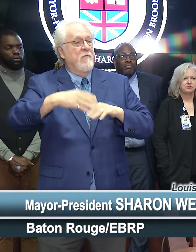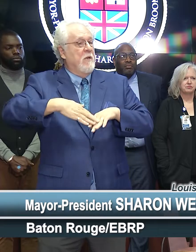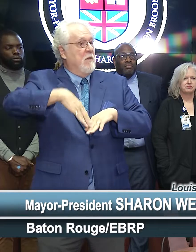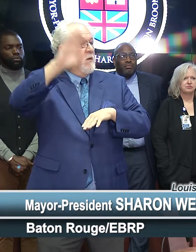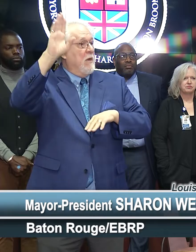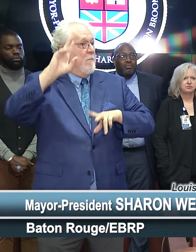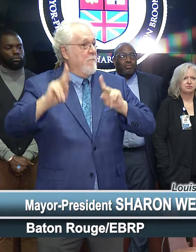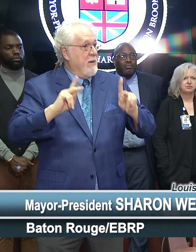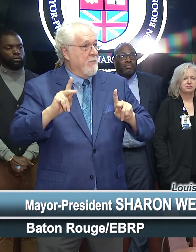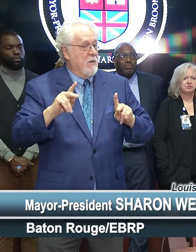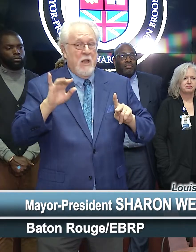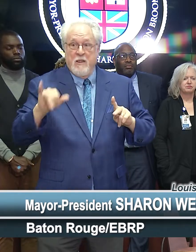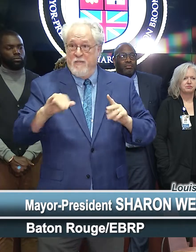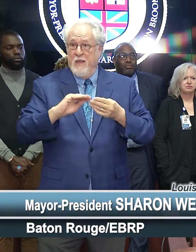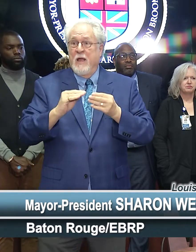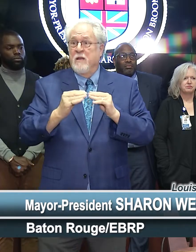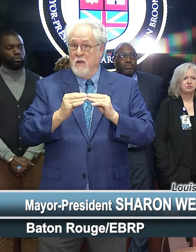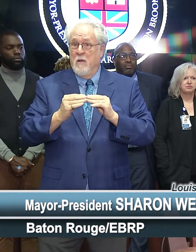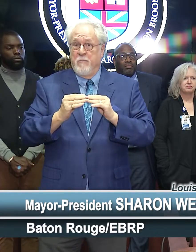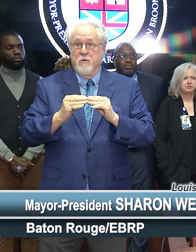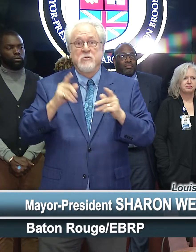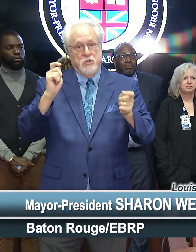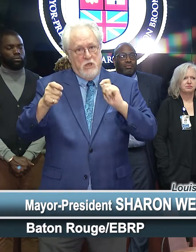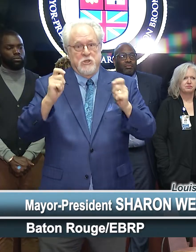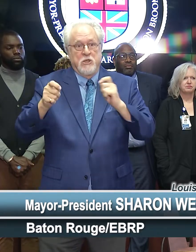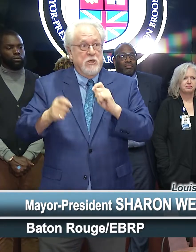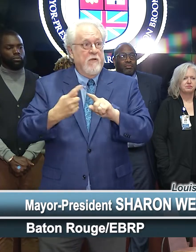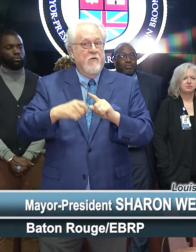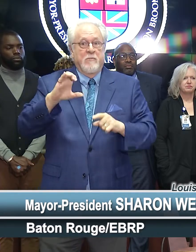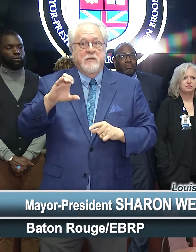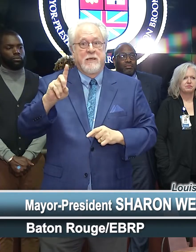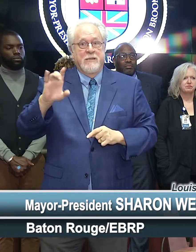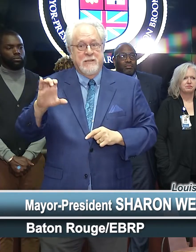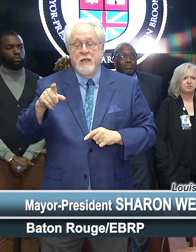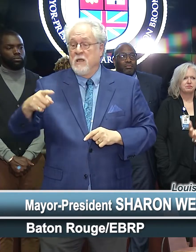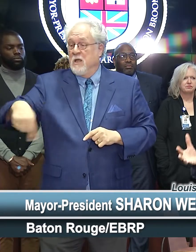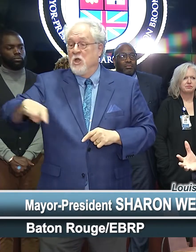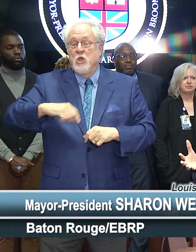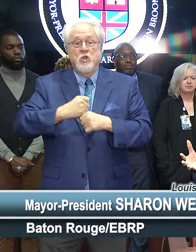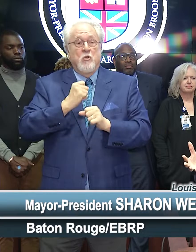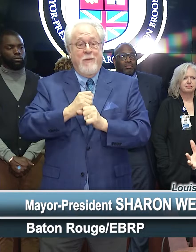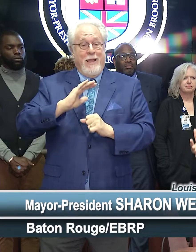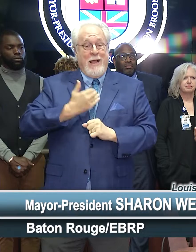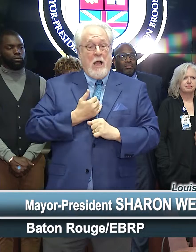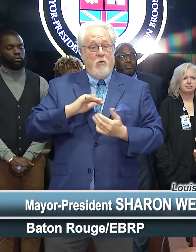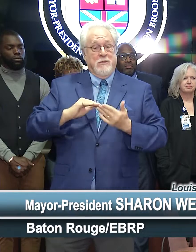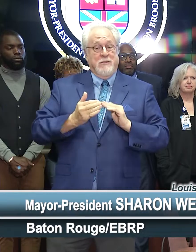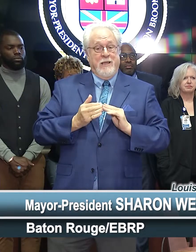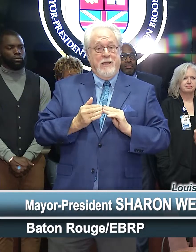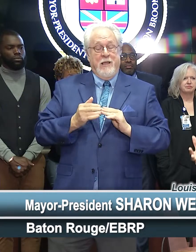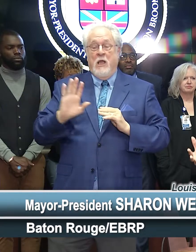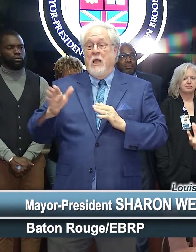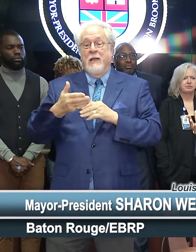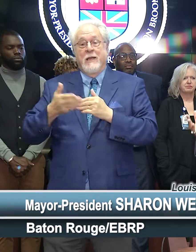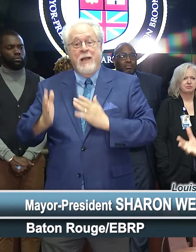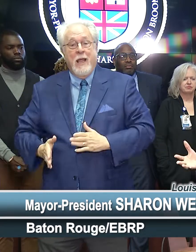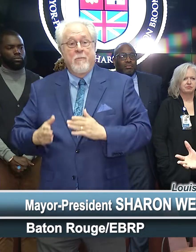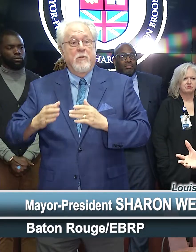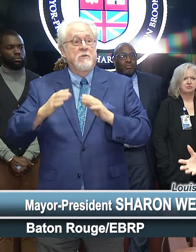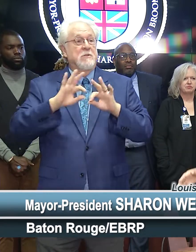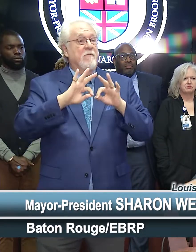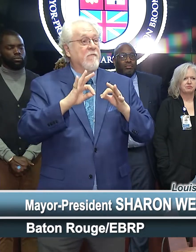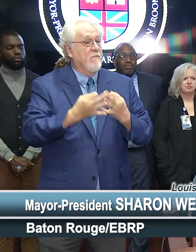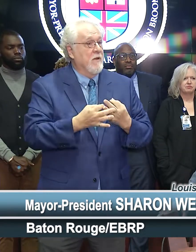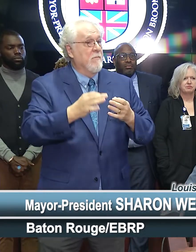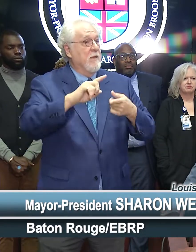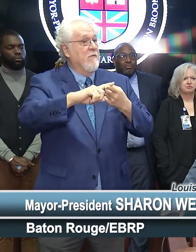more, and that number is consistently changing, it means you make our city, your neighbors, your friends, your